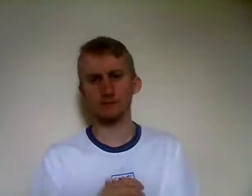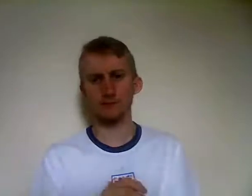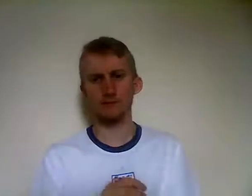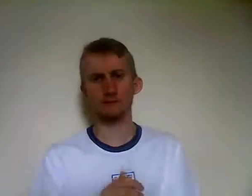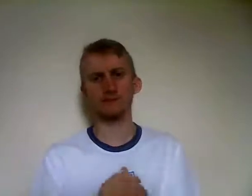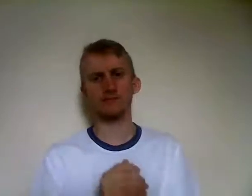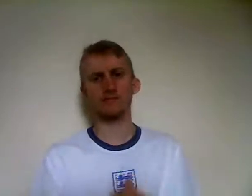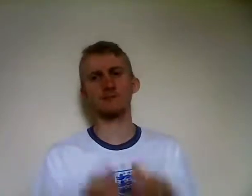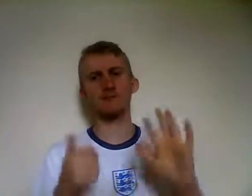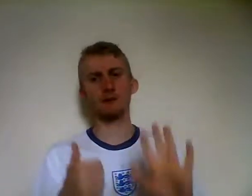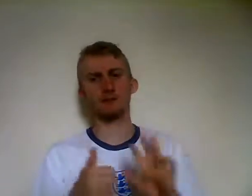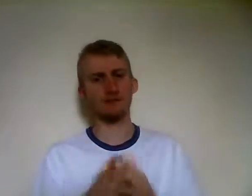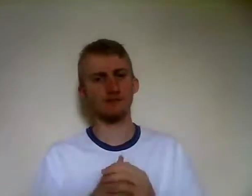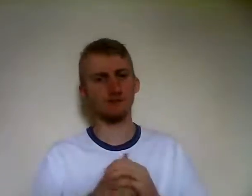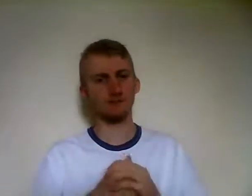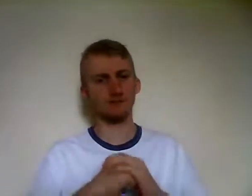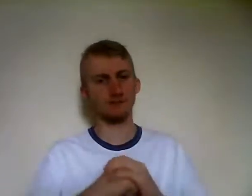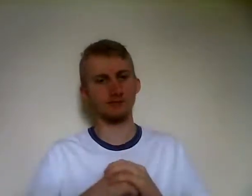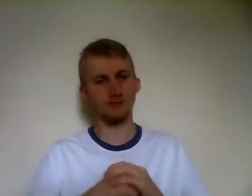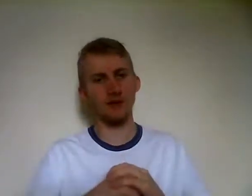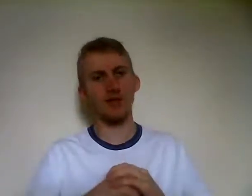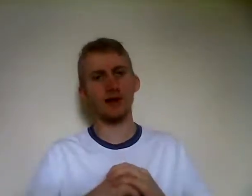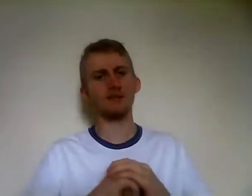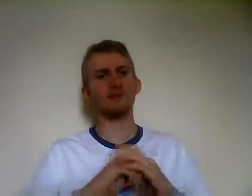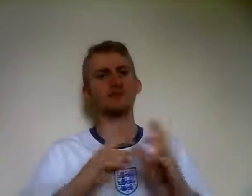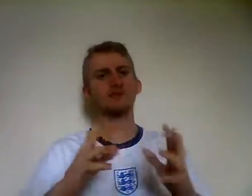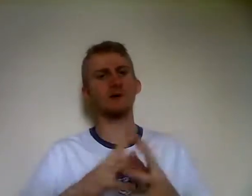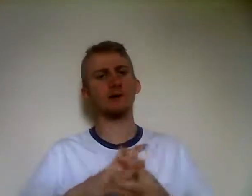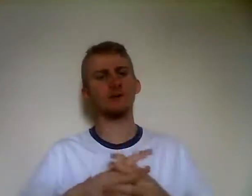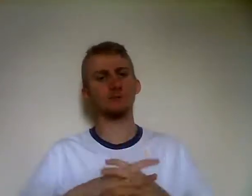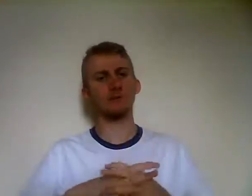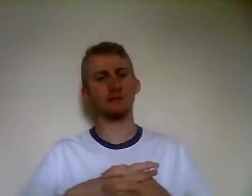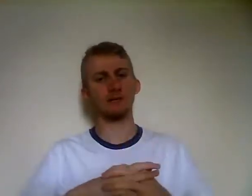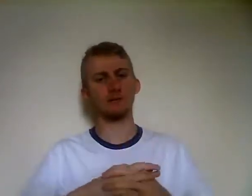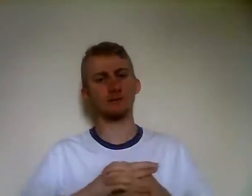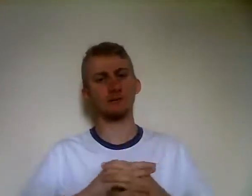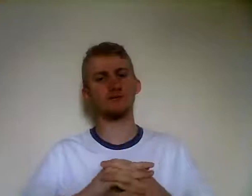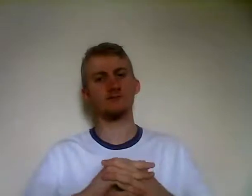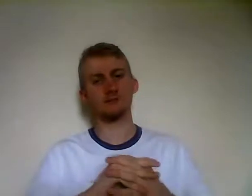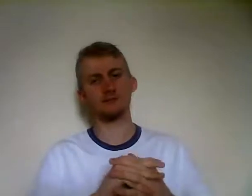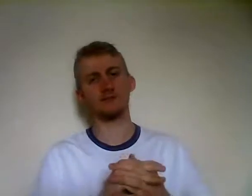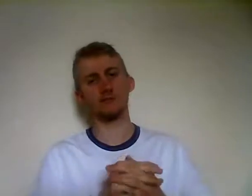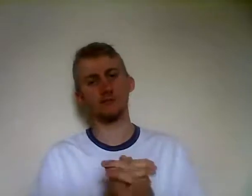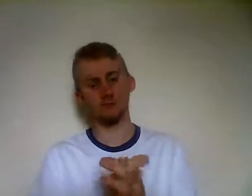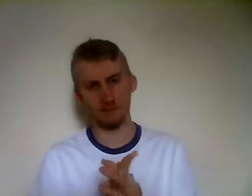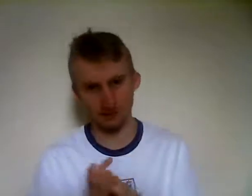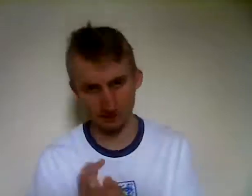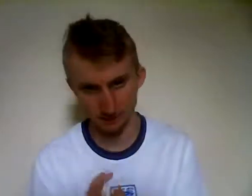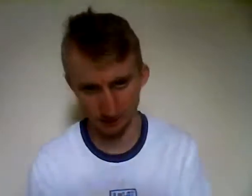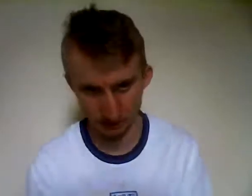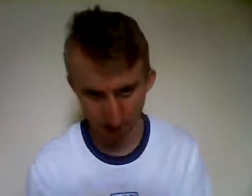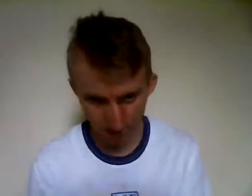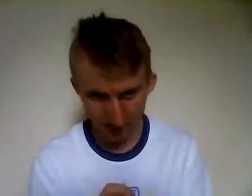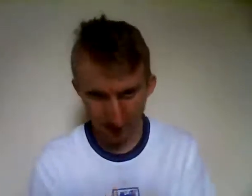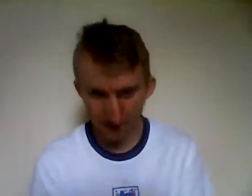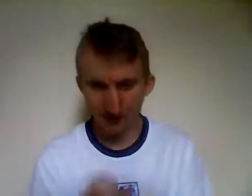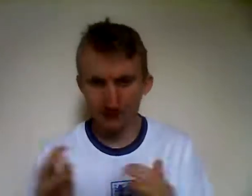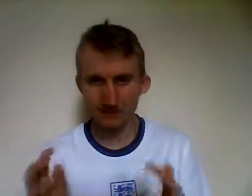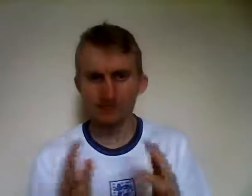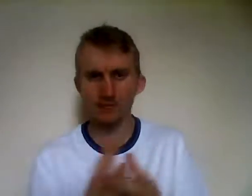were given a 6-point penalty for the new season, and a transfer embargo was put in place because of financial irregularities. It is believed